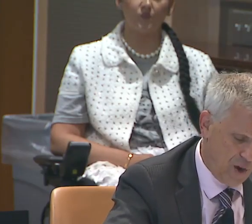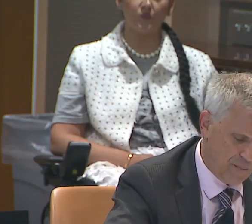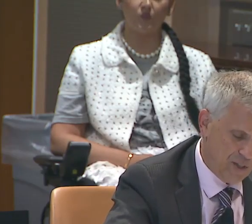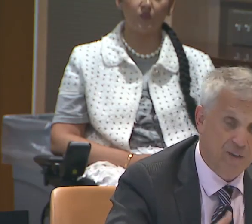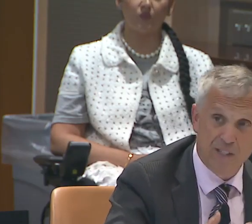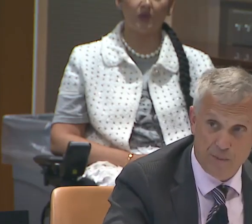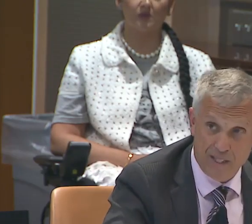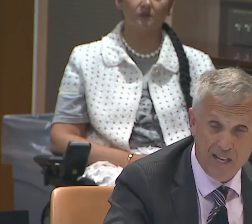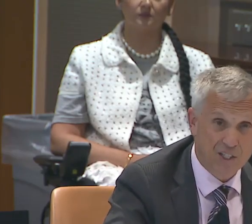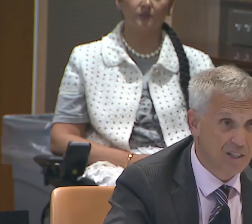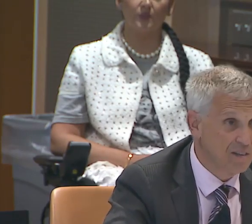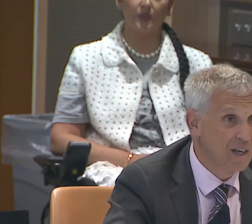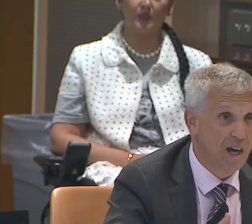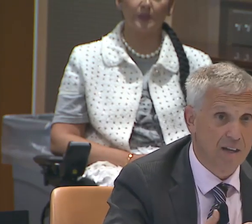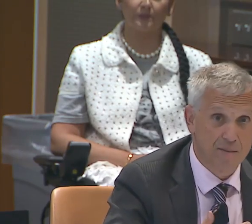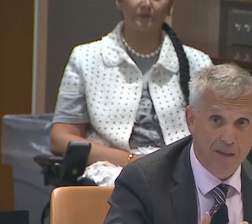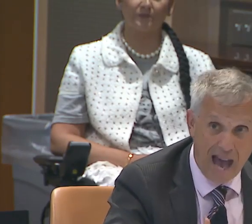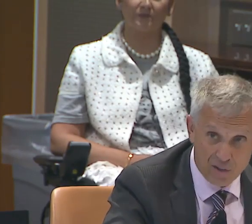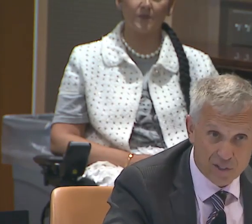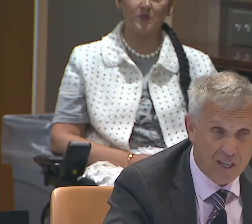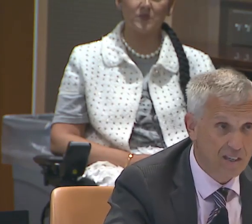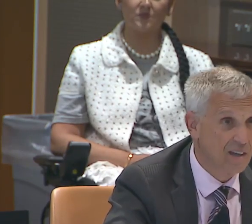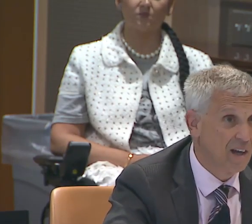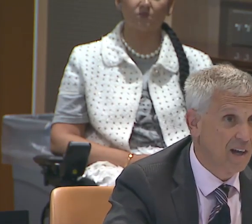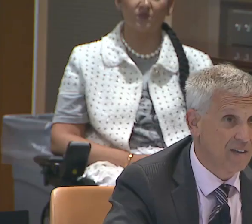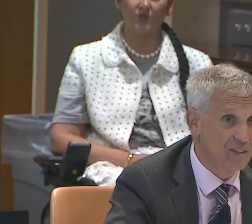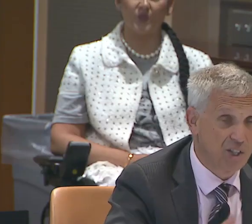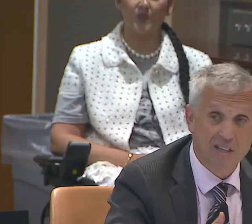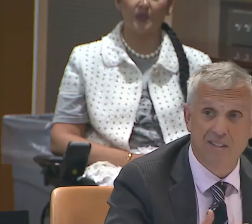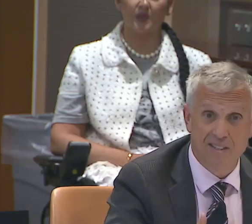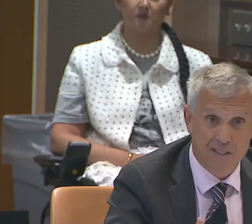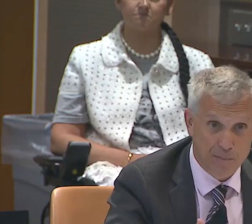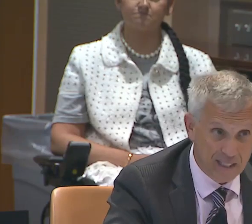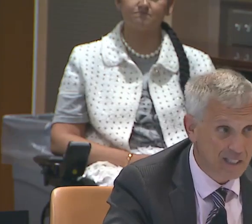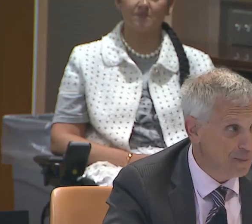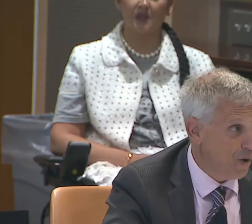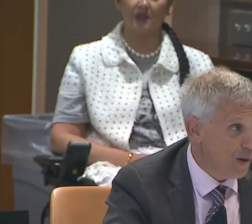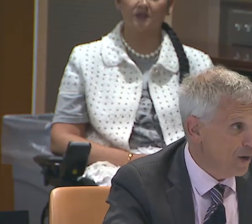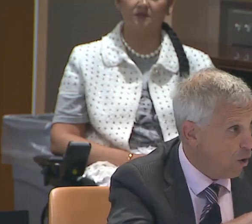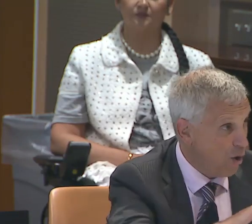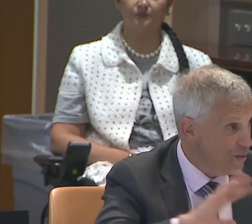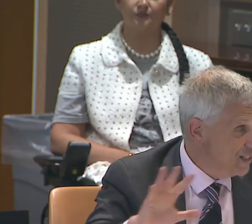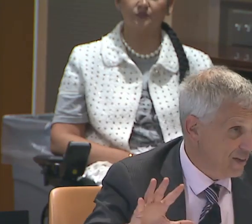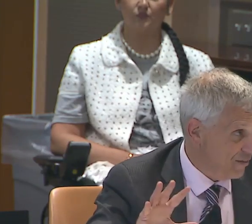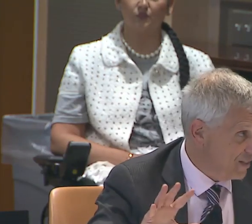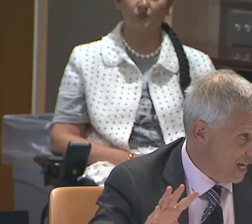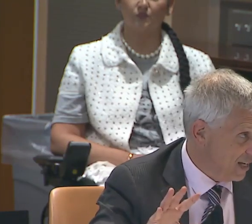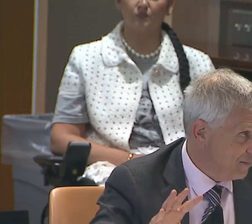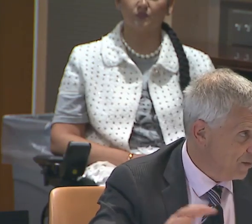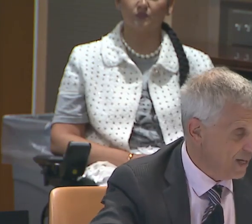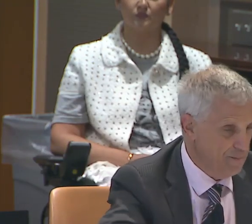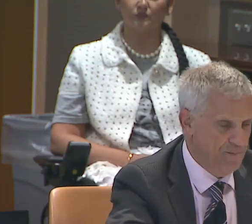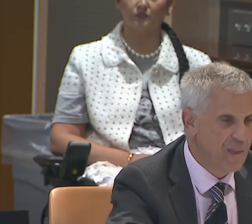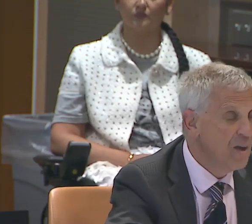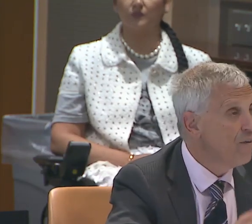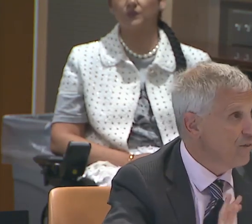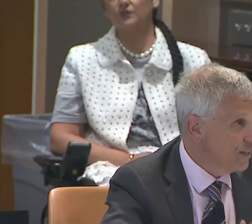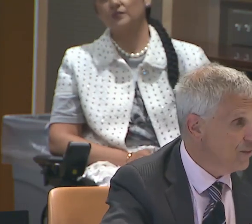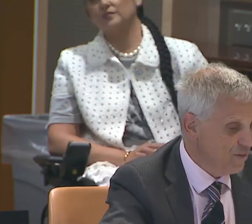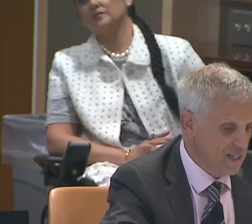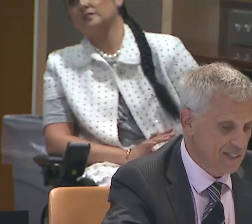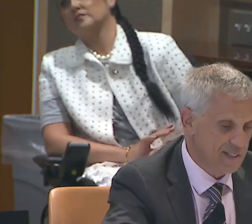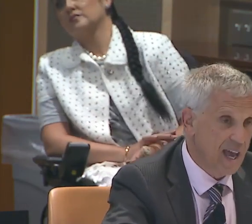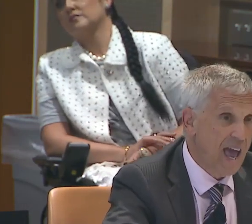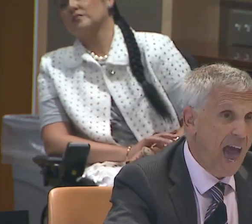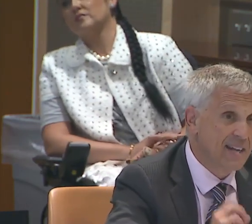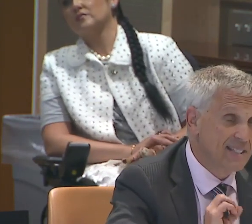also from transportation, housing, justice in the police department, all these different data, okay, for